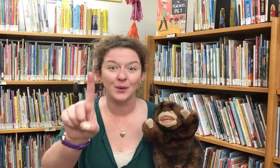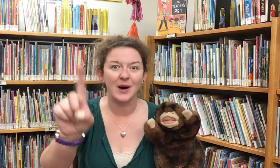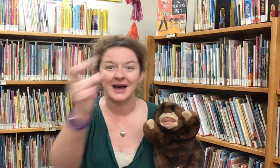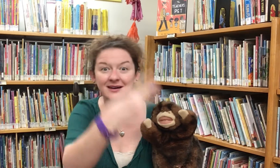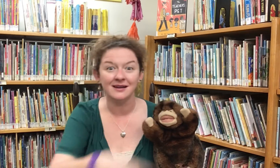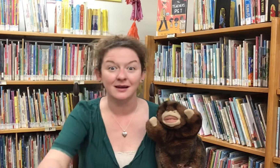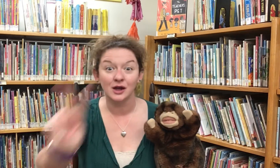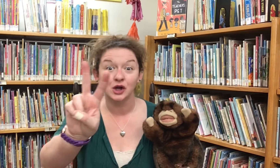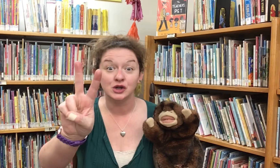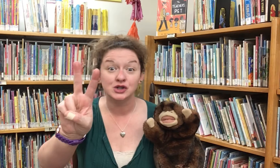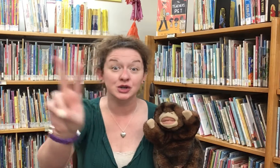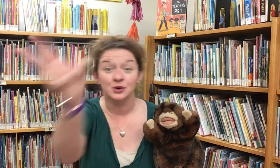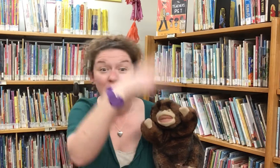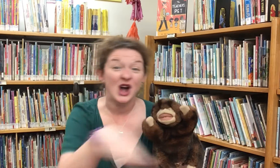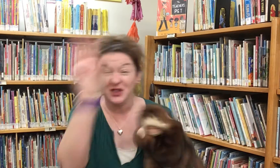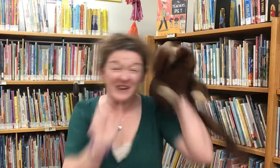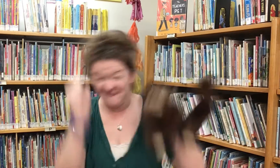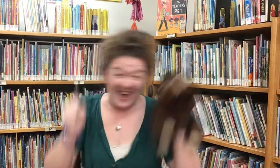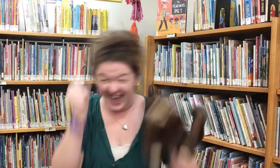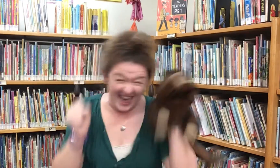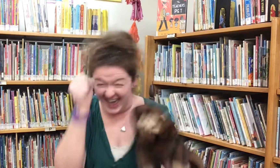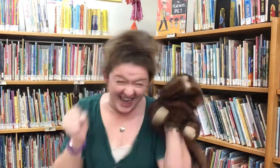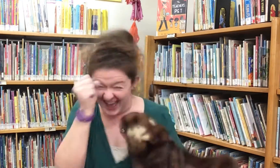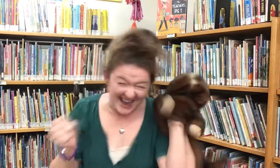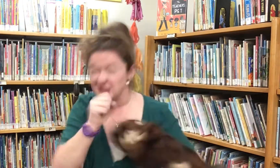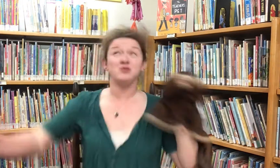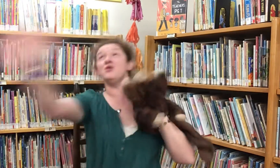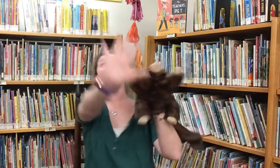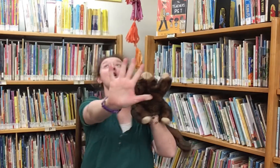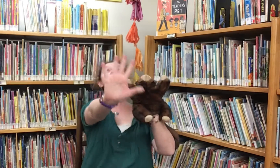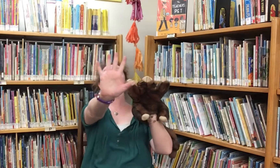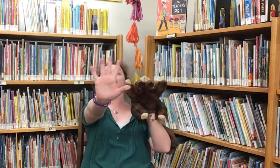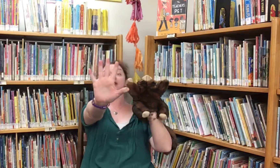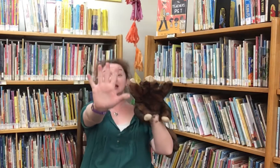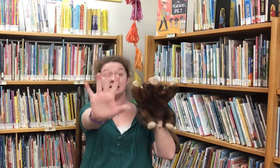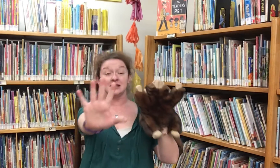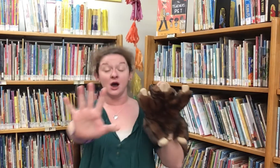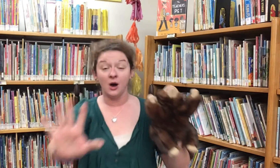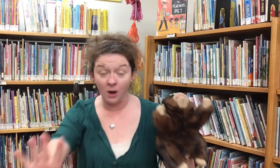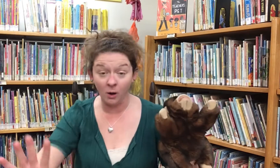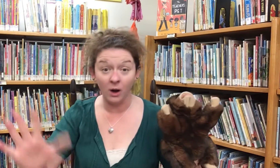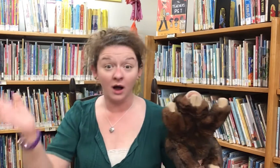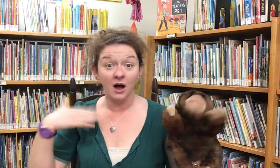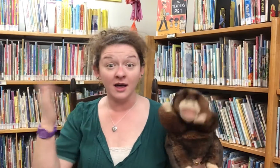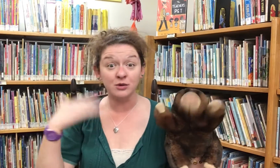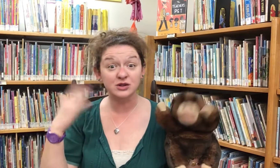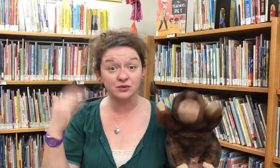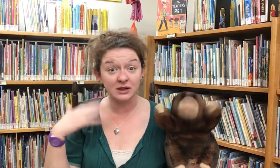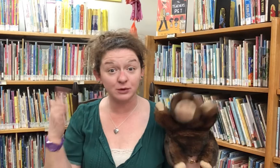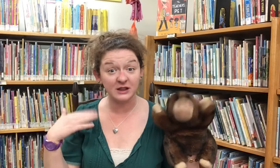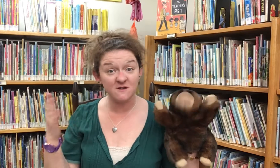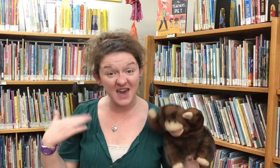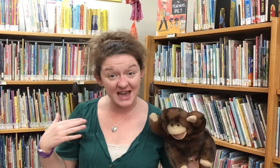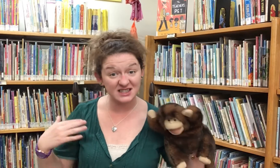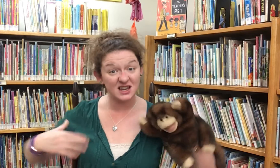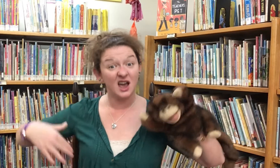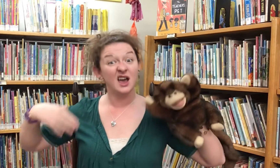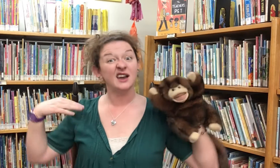One, two, three. Fast! Whoa, freeze! Oh, that was really, really fast. Now let's